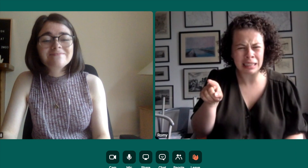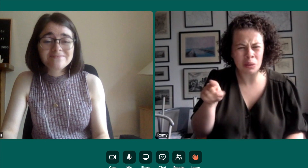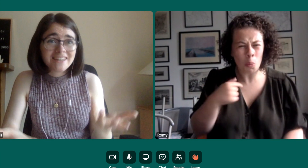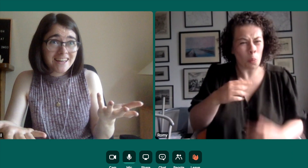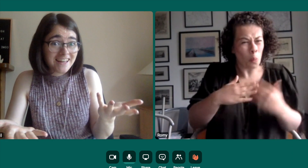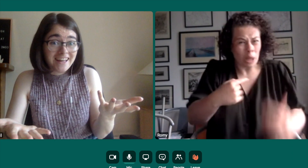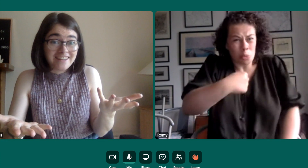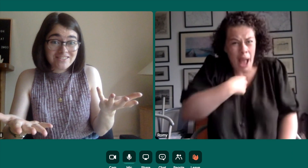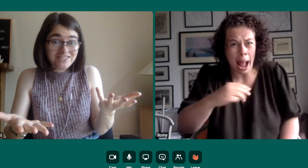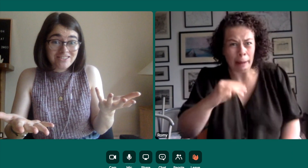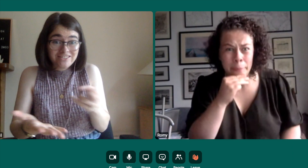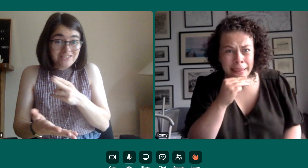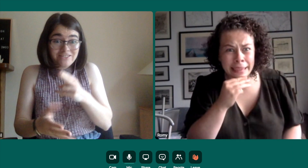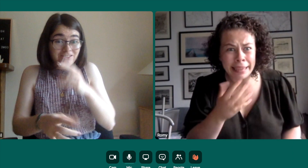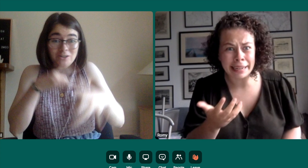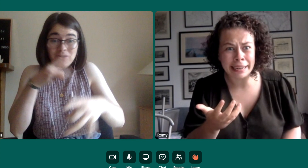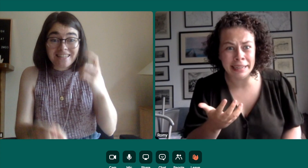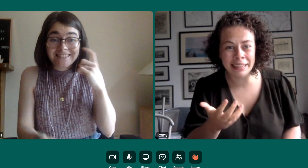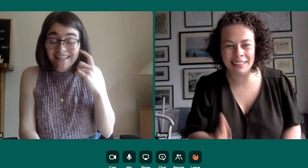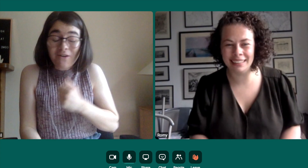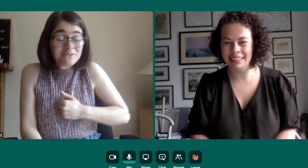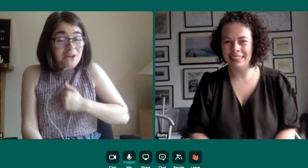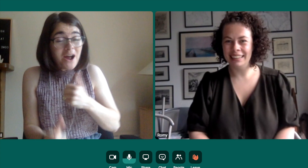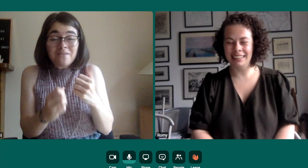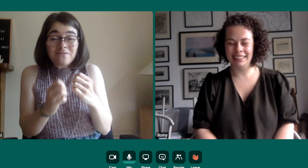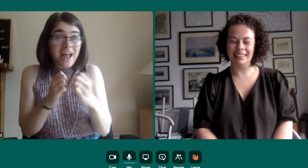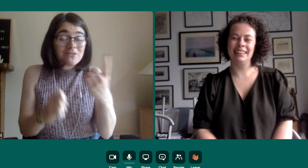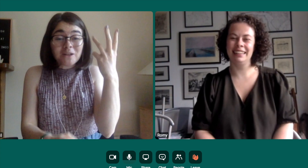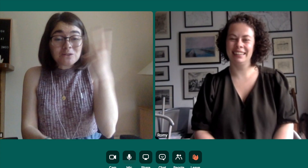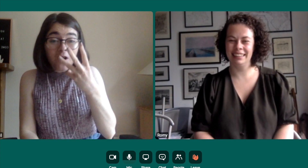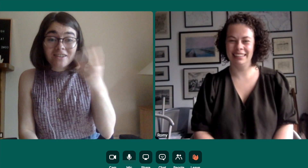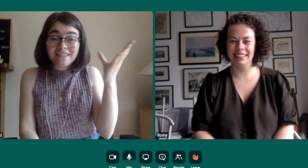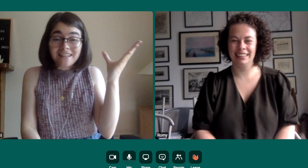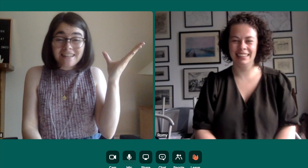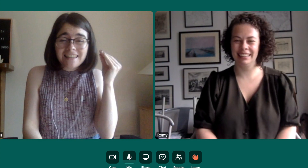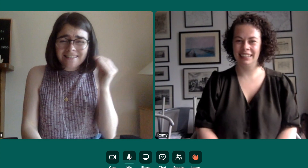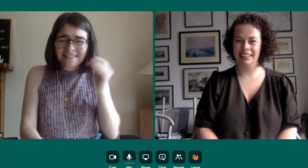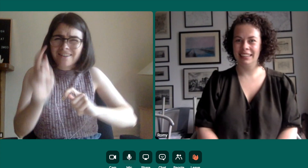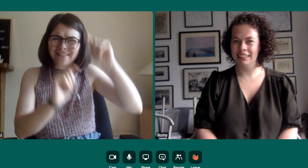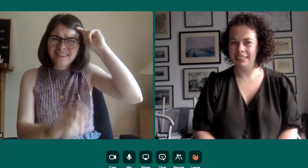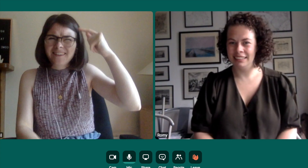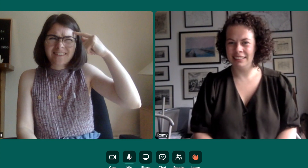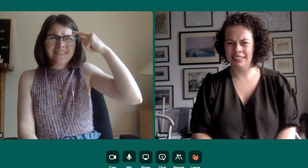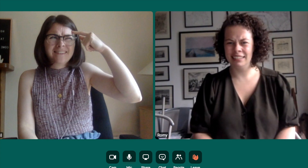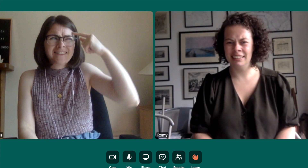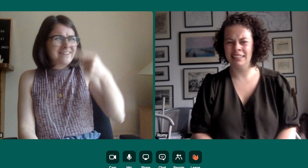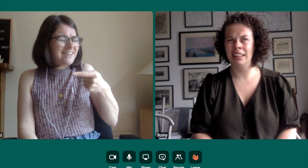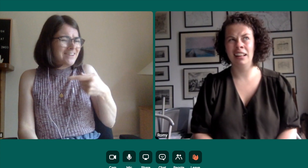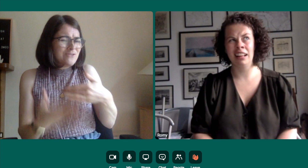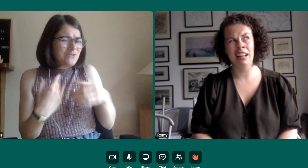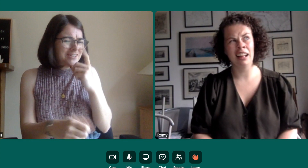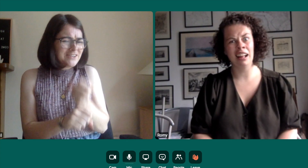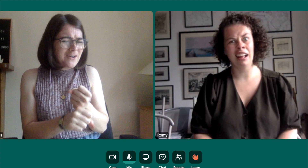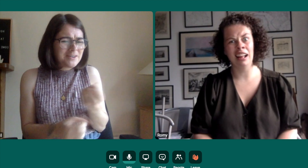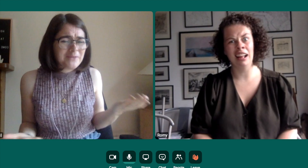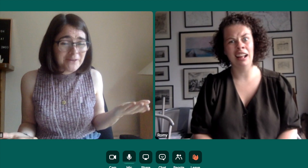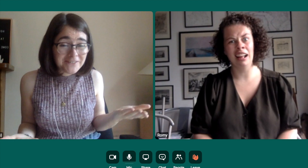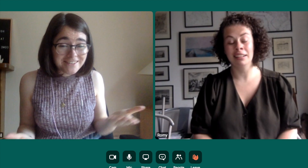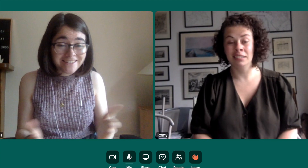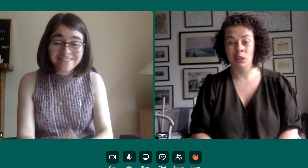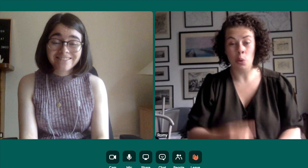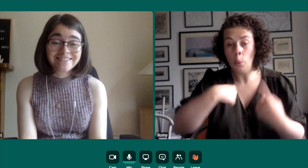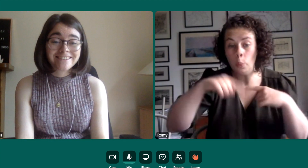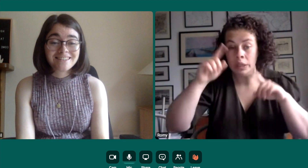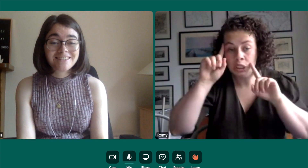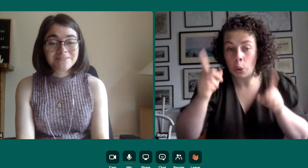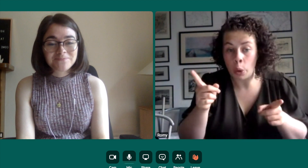I apologise to everyone out there that's listened or watched and is wondering what is she talking about. To be honest, we don't